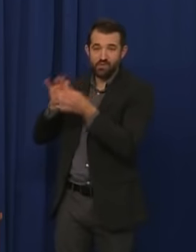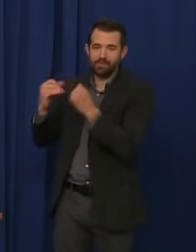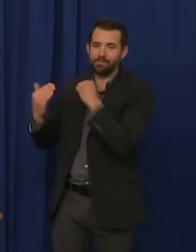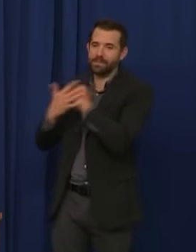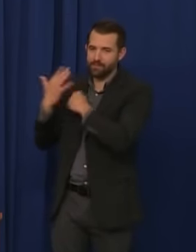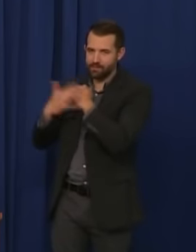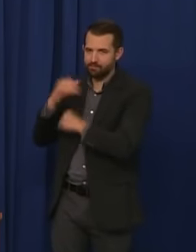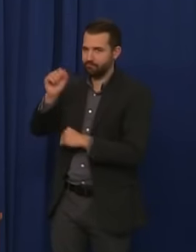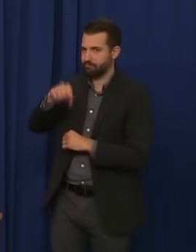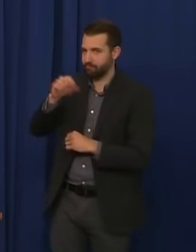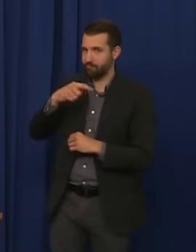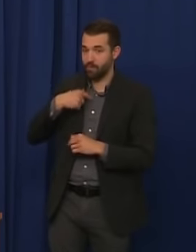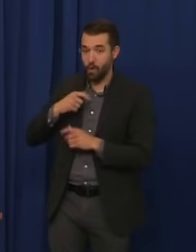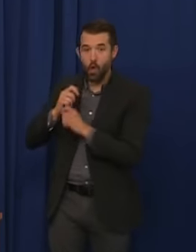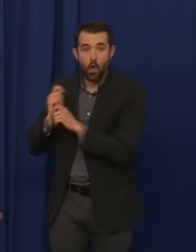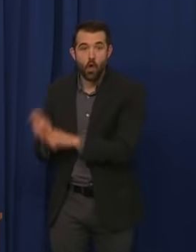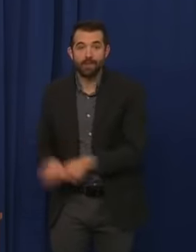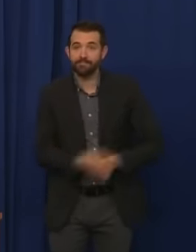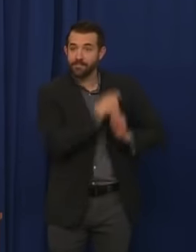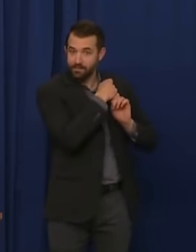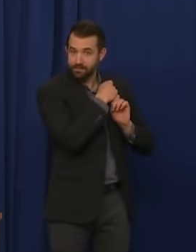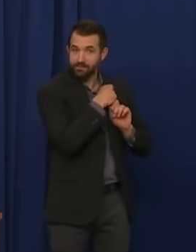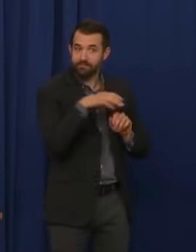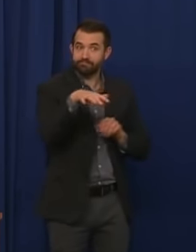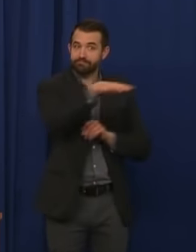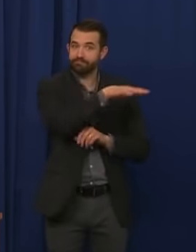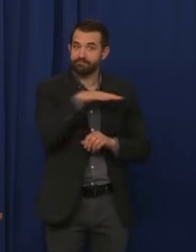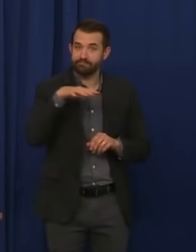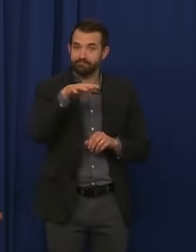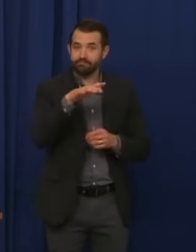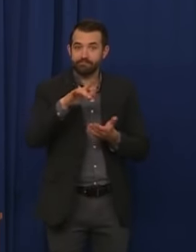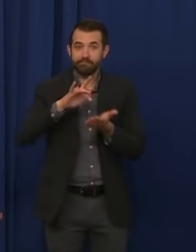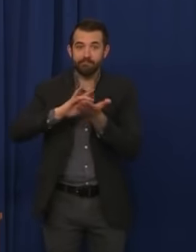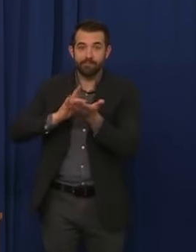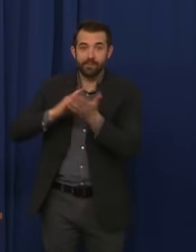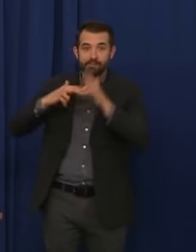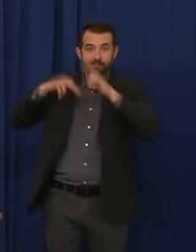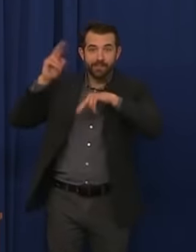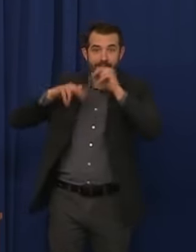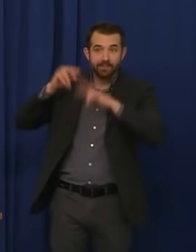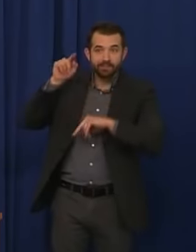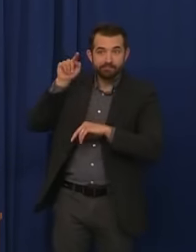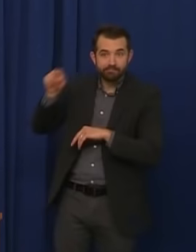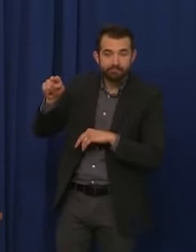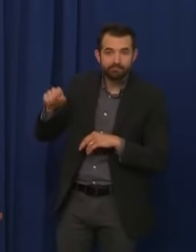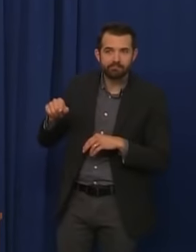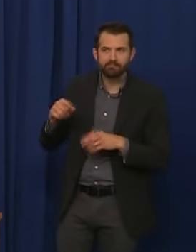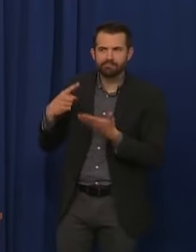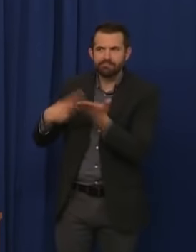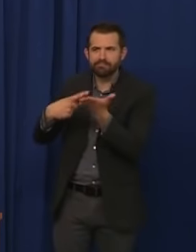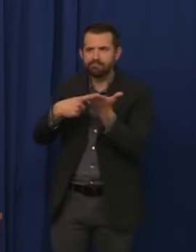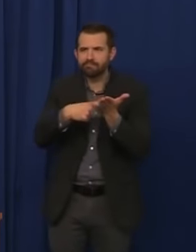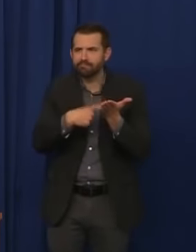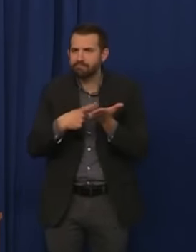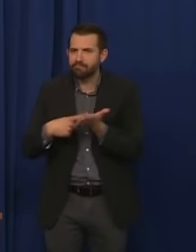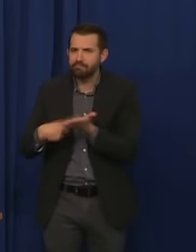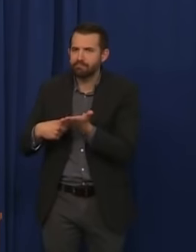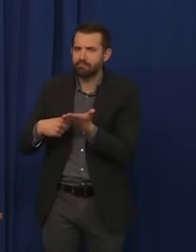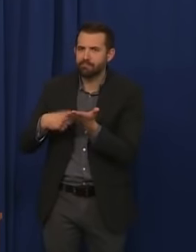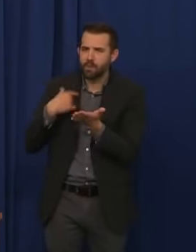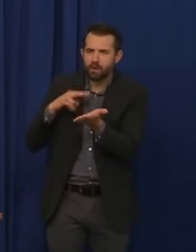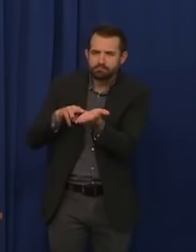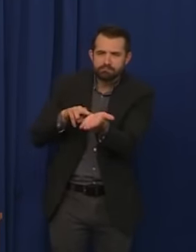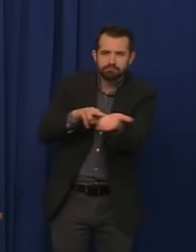golf courses and medical facilities. We're all talking to our medical providers. I think